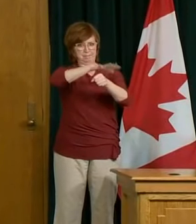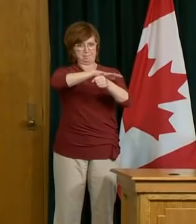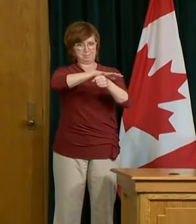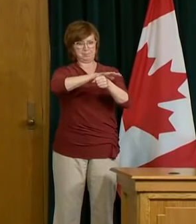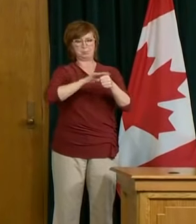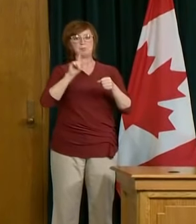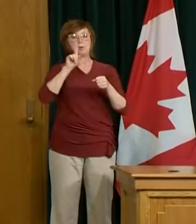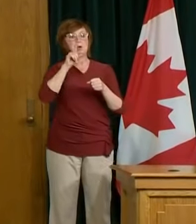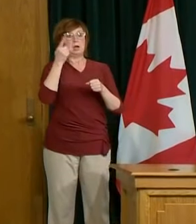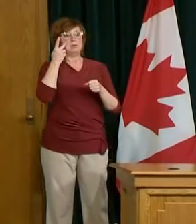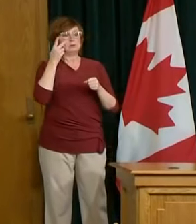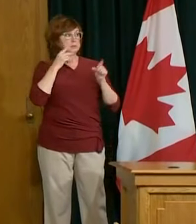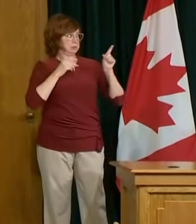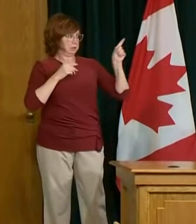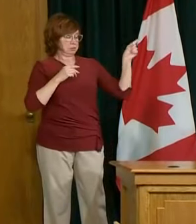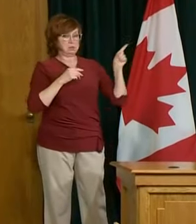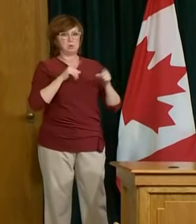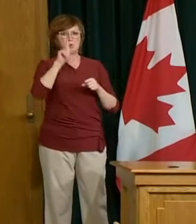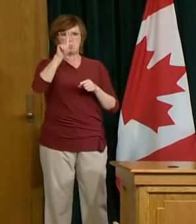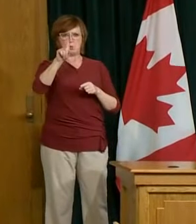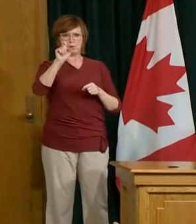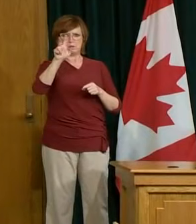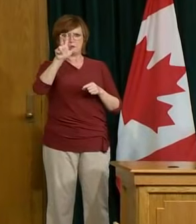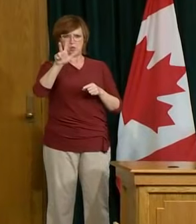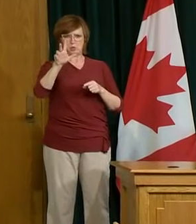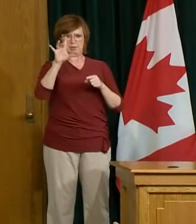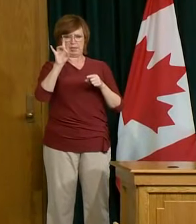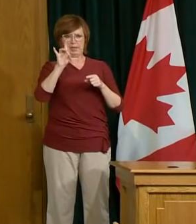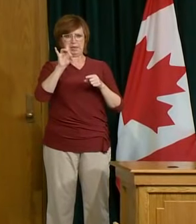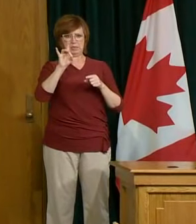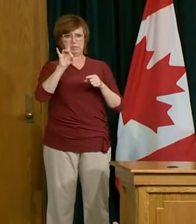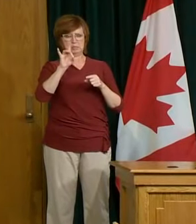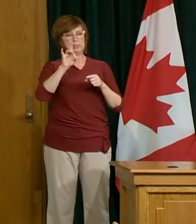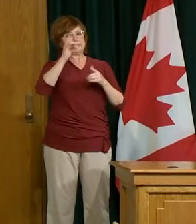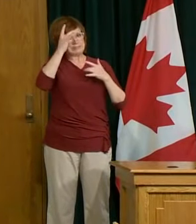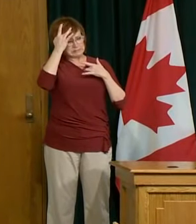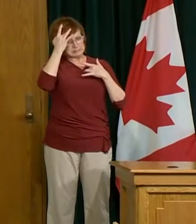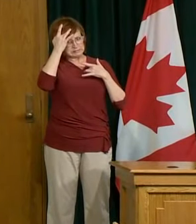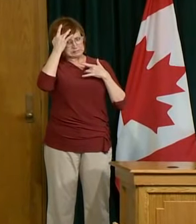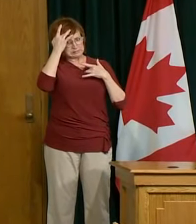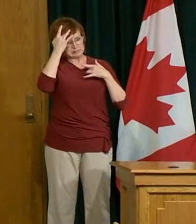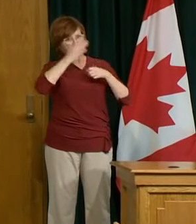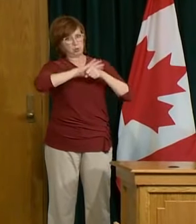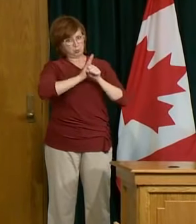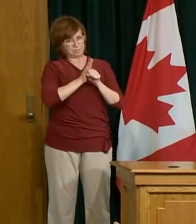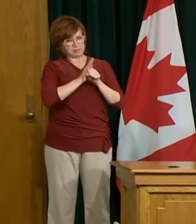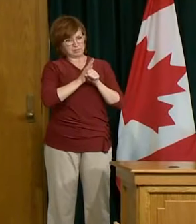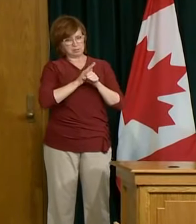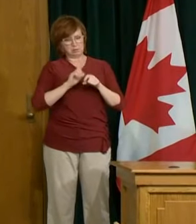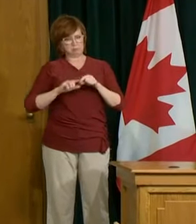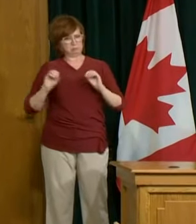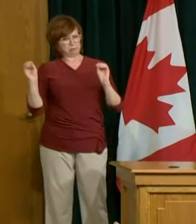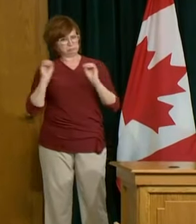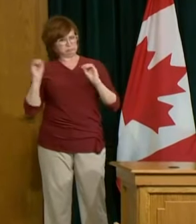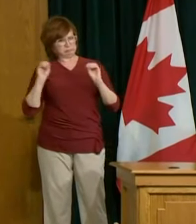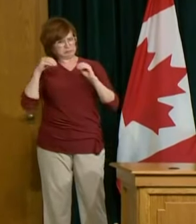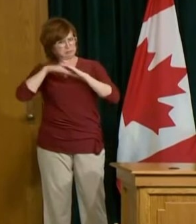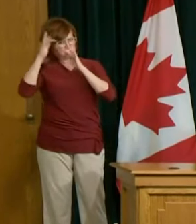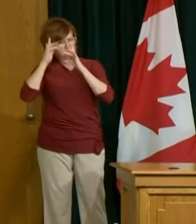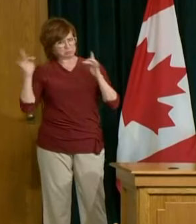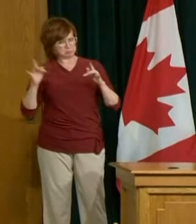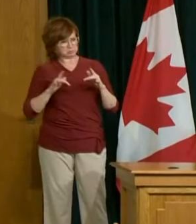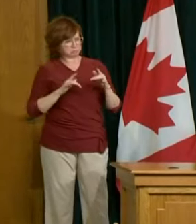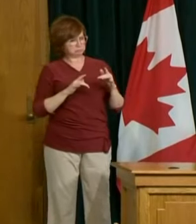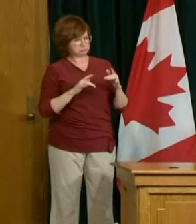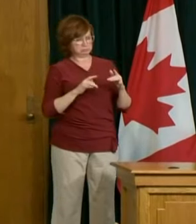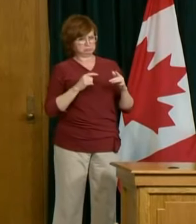138 active cases, and I don't think I've ever seen any hospitalizations there. So does that mean that no one from the north has been hospitalized? I think